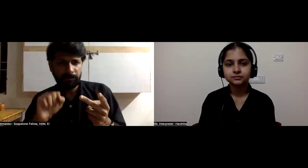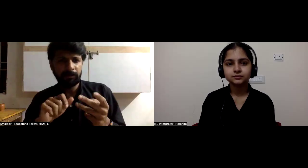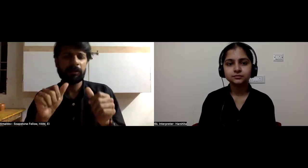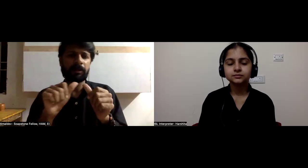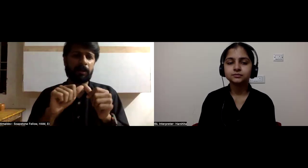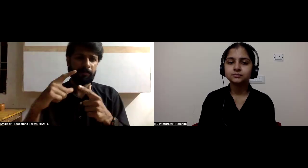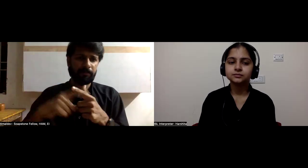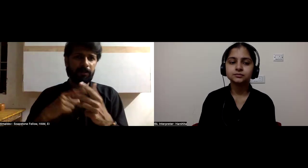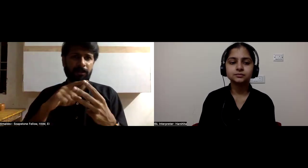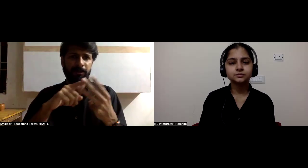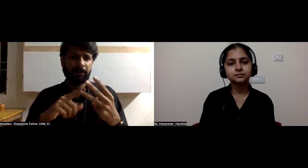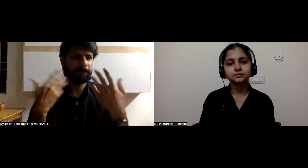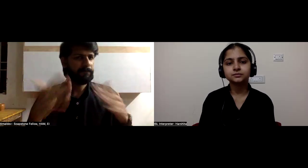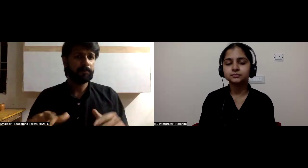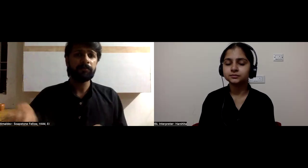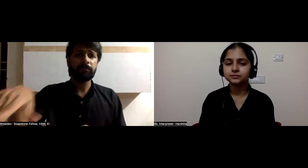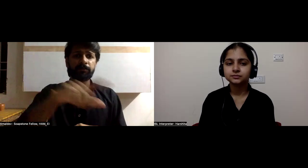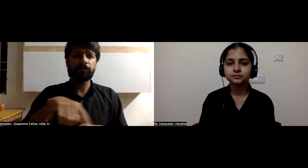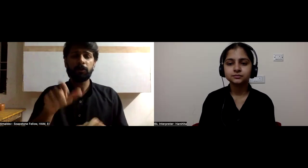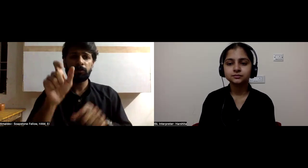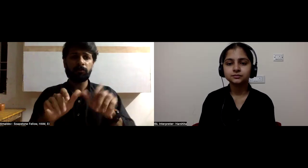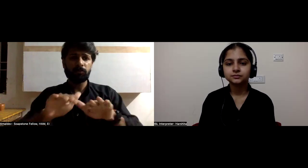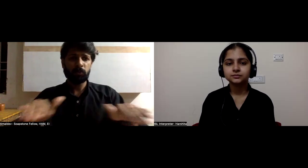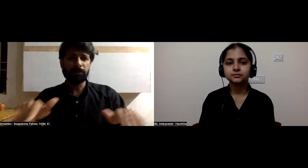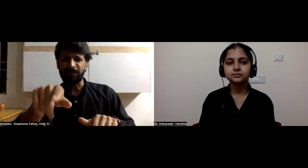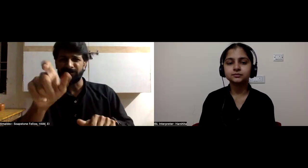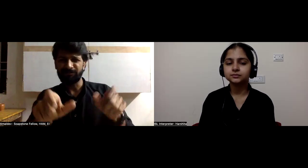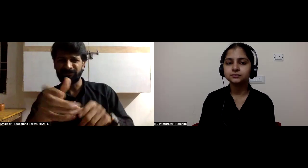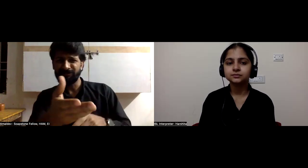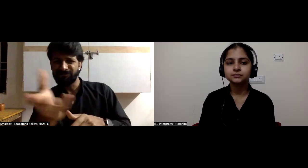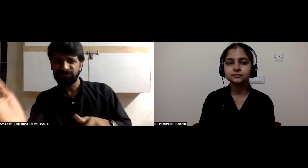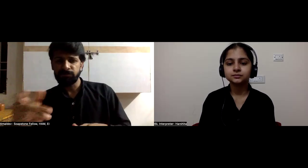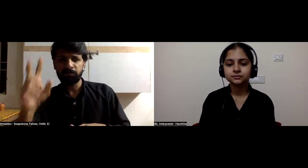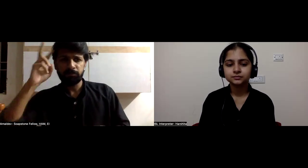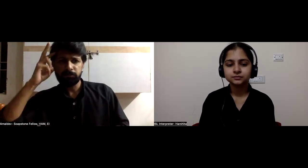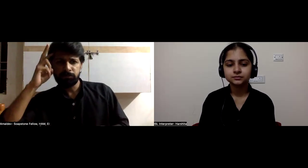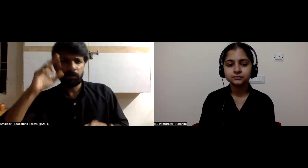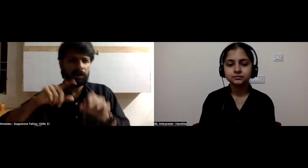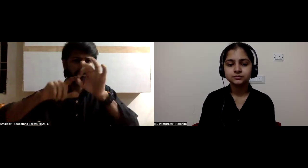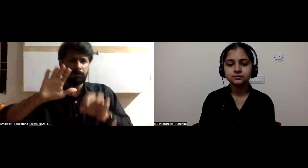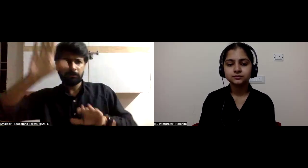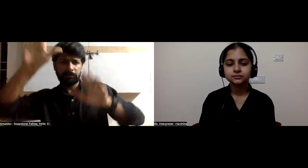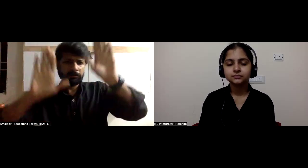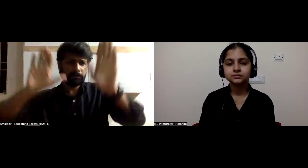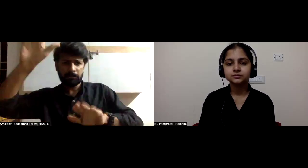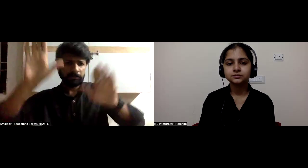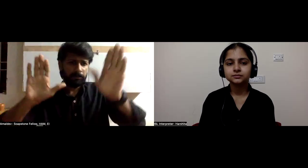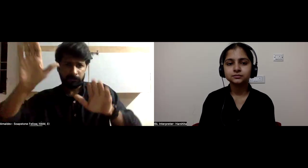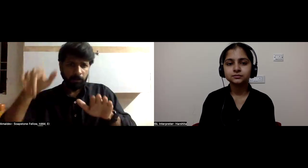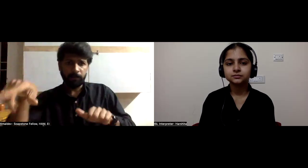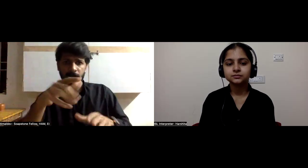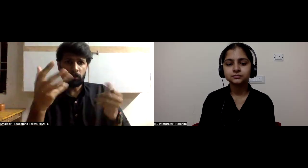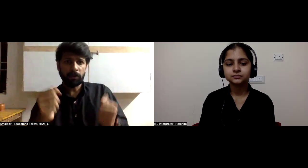So dear Nipun, Malhotra, Amar Jain, and Sarah Sani, thank you very much for answering all